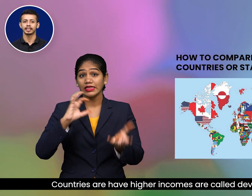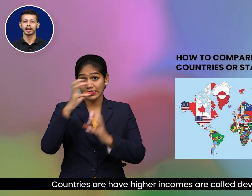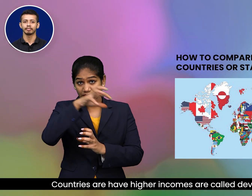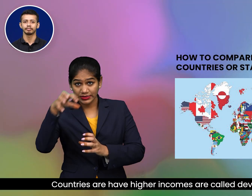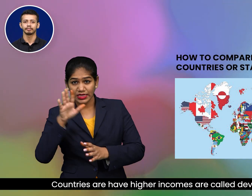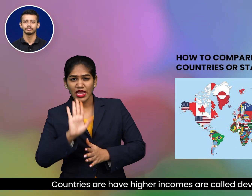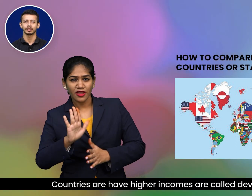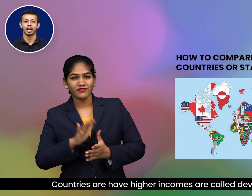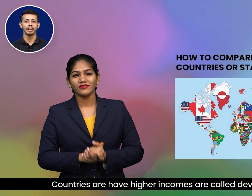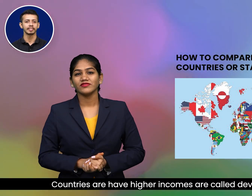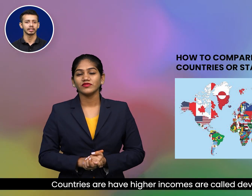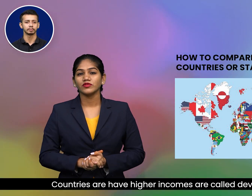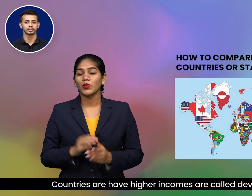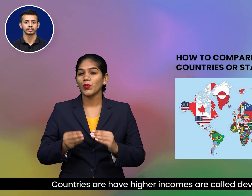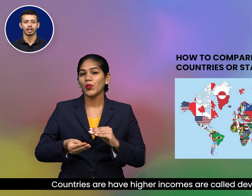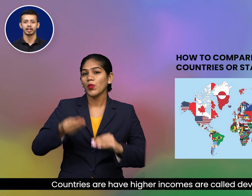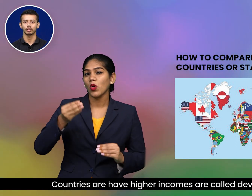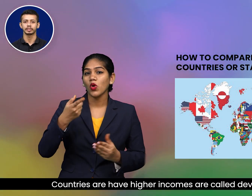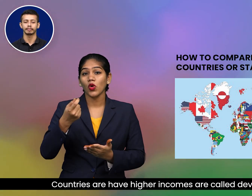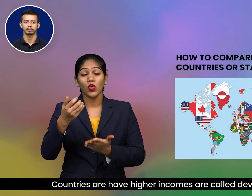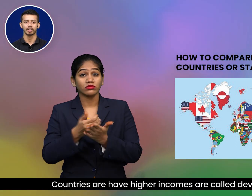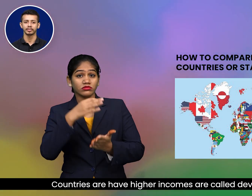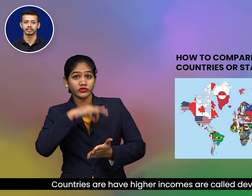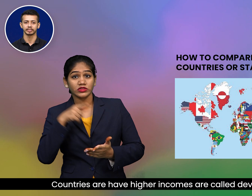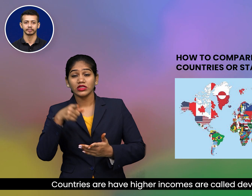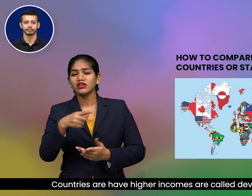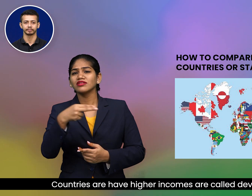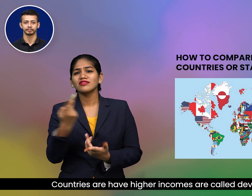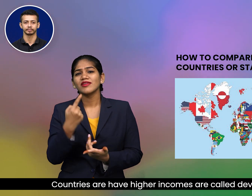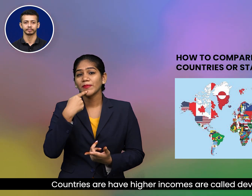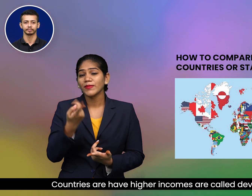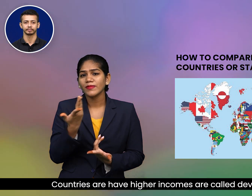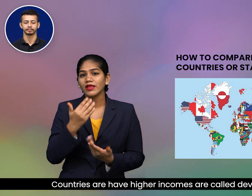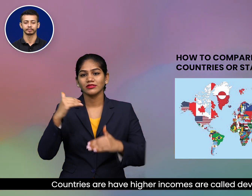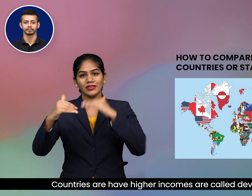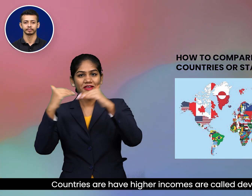Countries that have higher incomes are called developed countries.